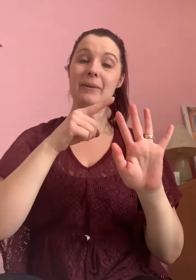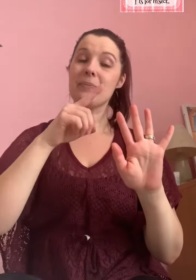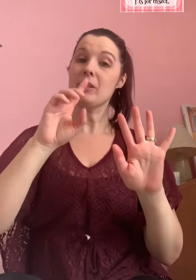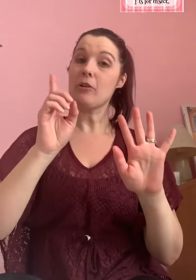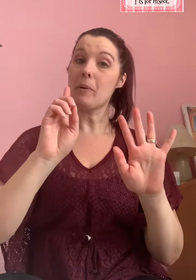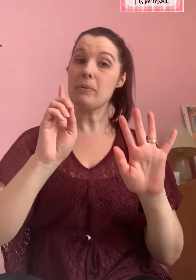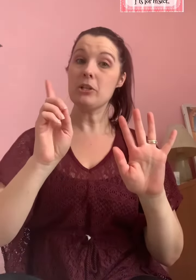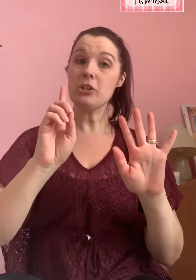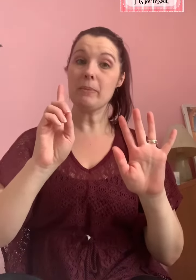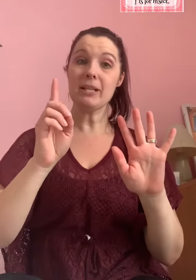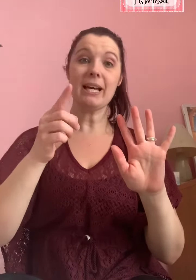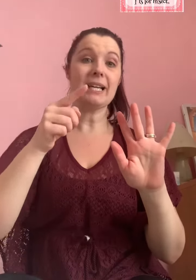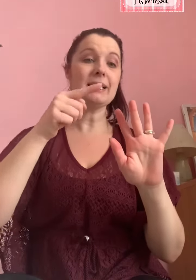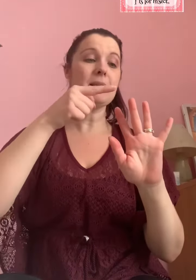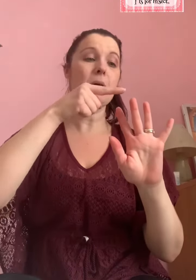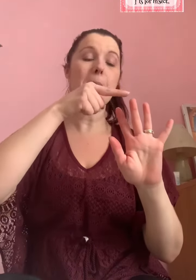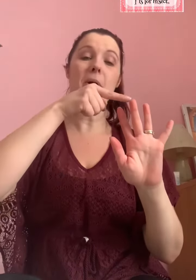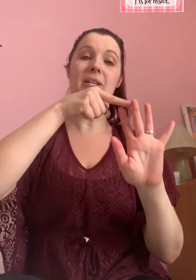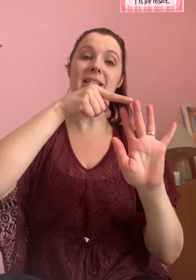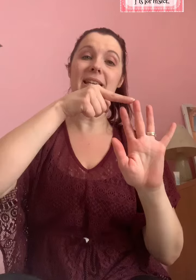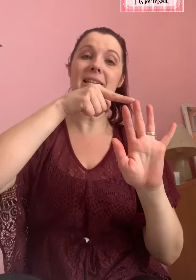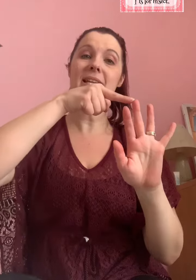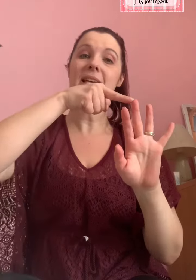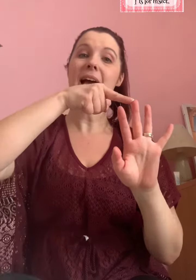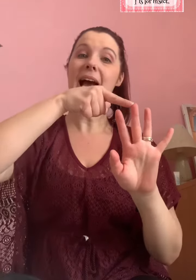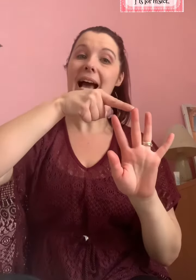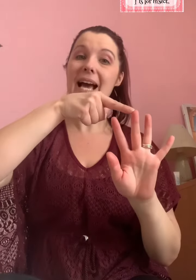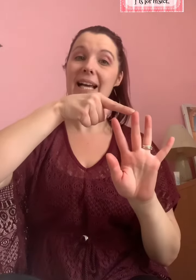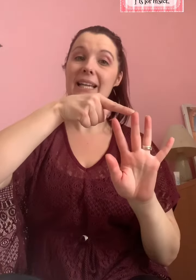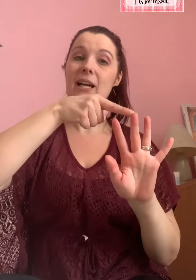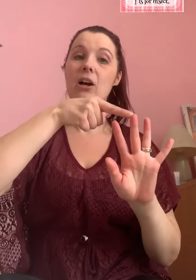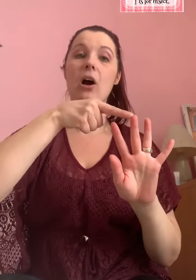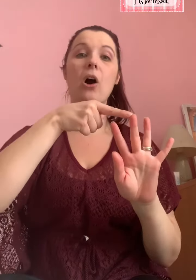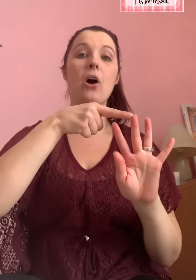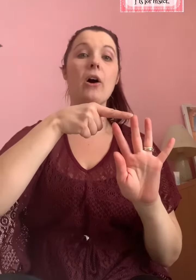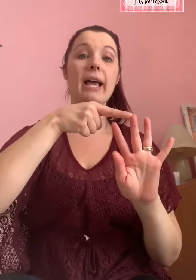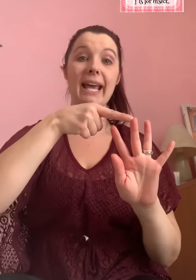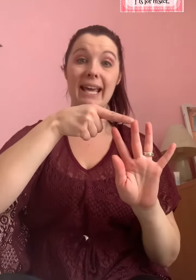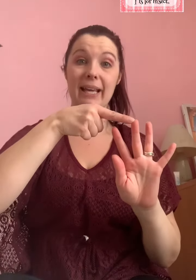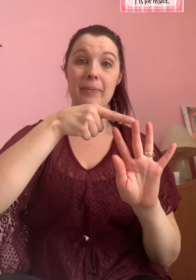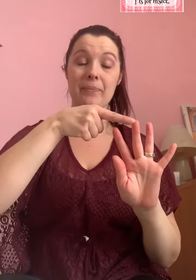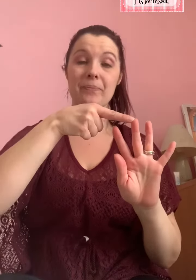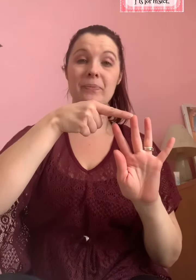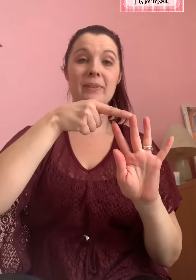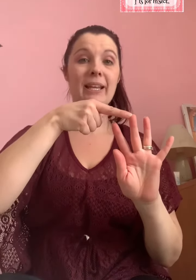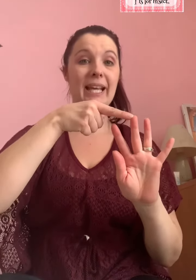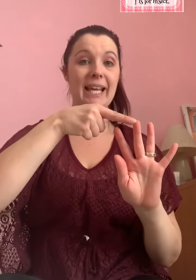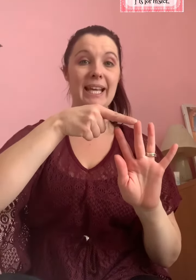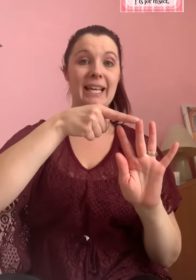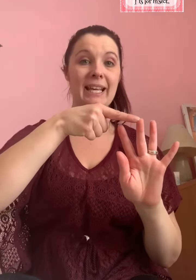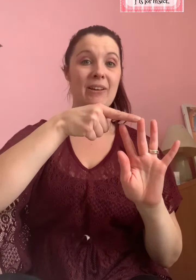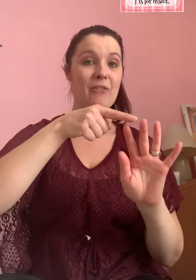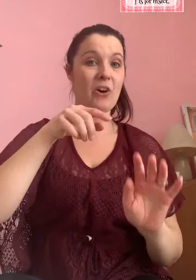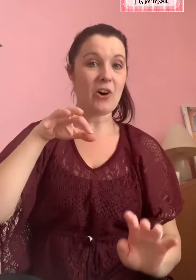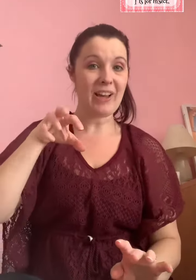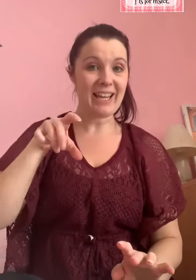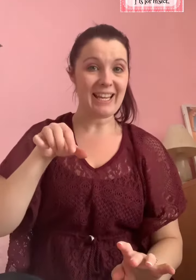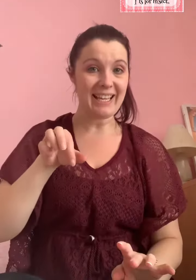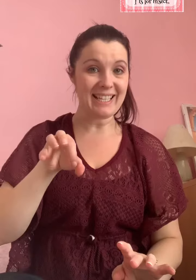Now remember your dominant hand pointing I or I. I for